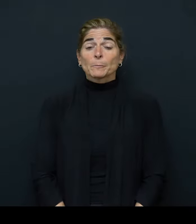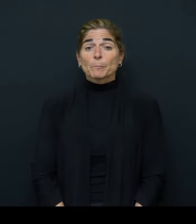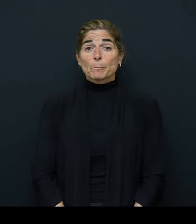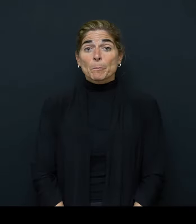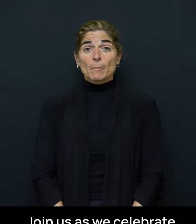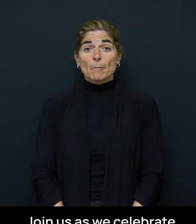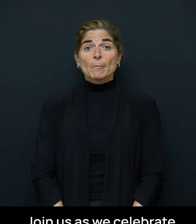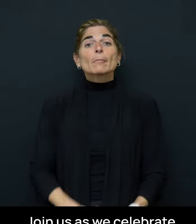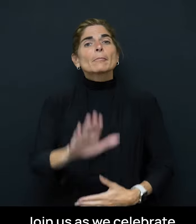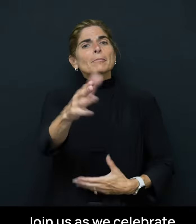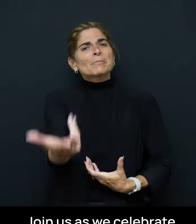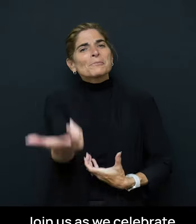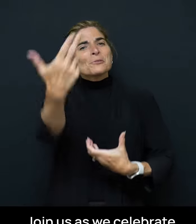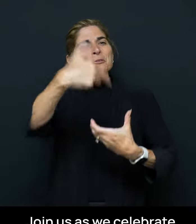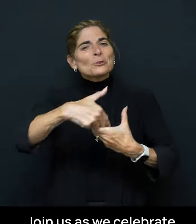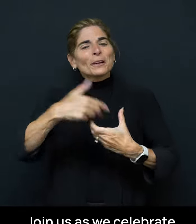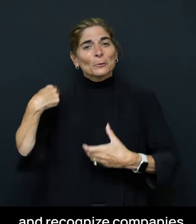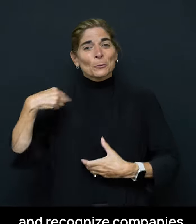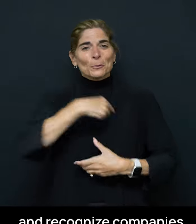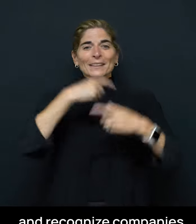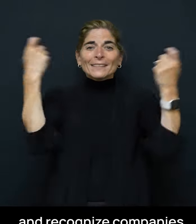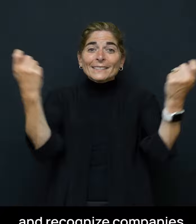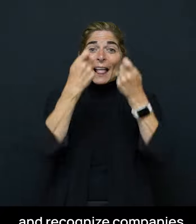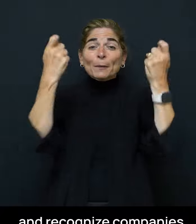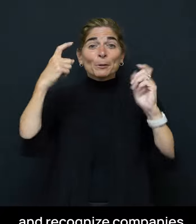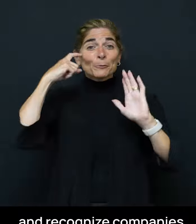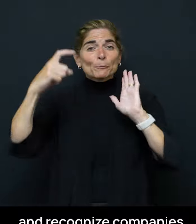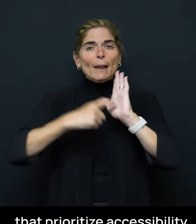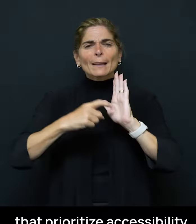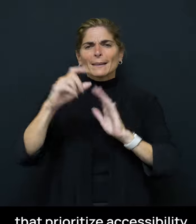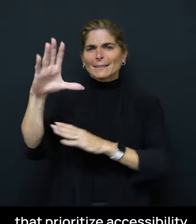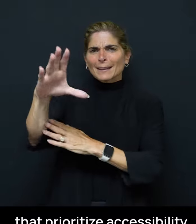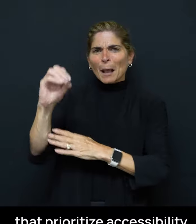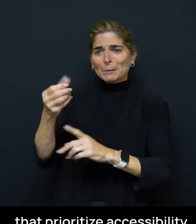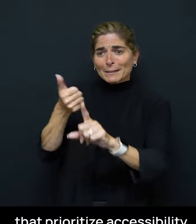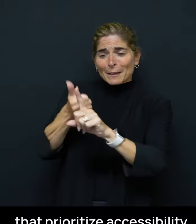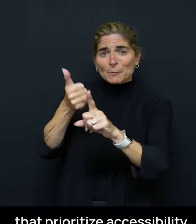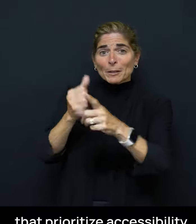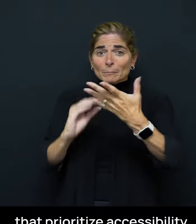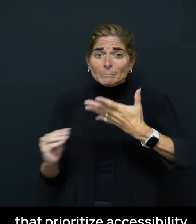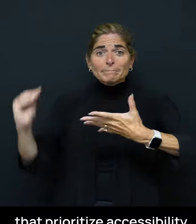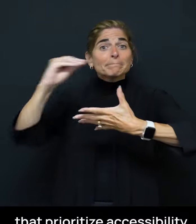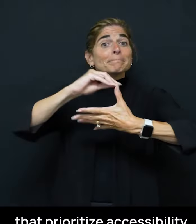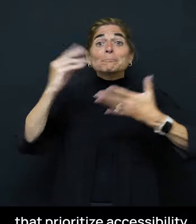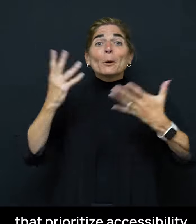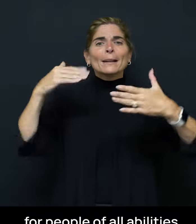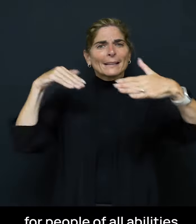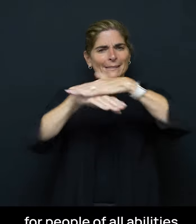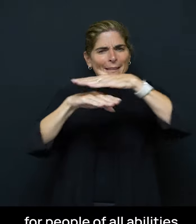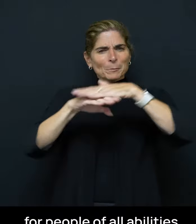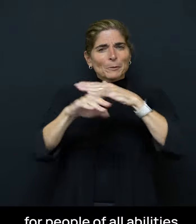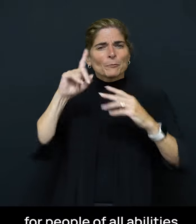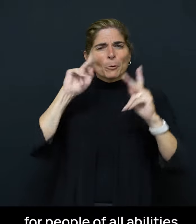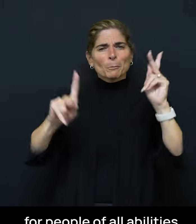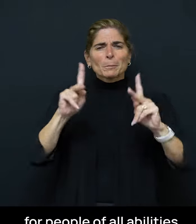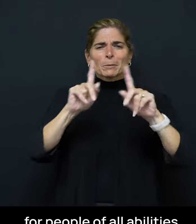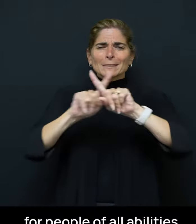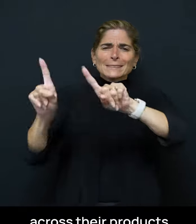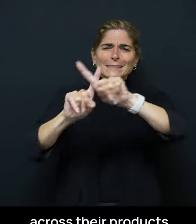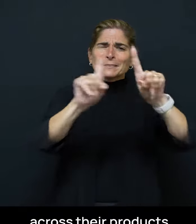Join us as we celebrate and recognize companies that prioritize accessibility for people of all abilities across